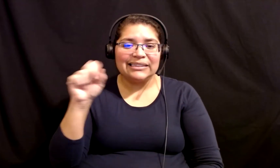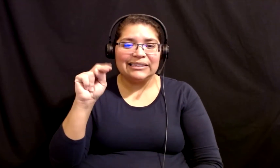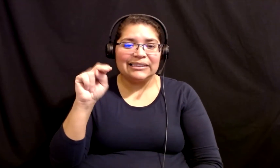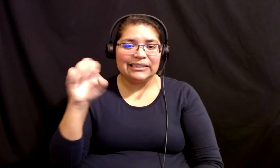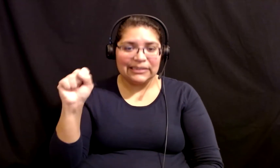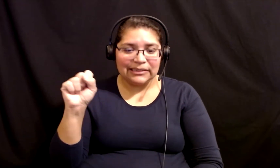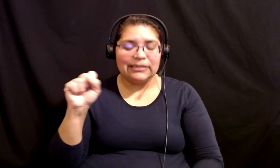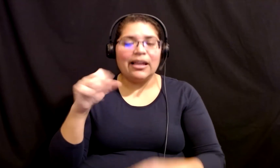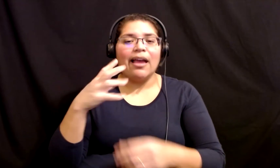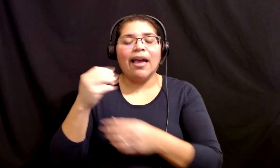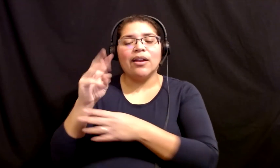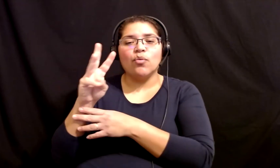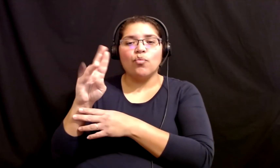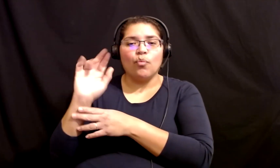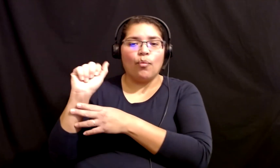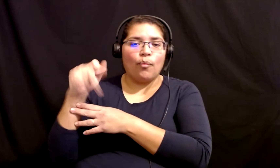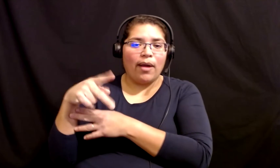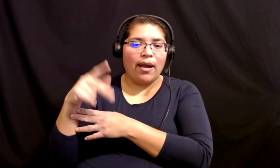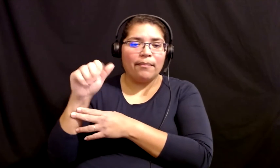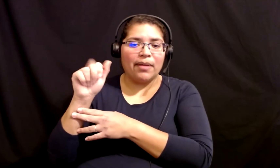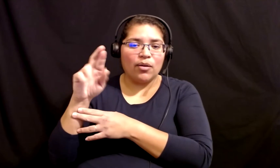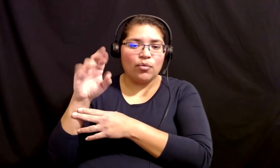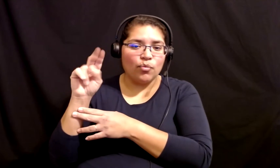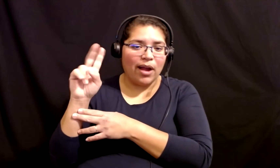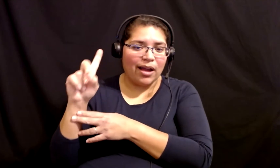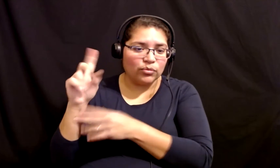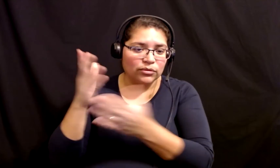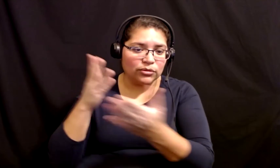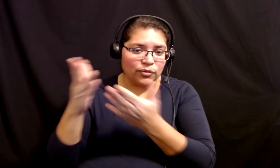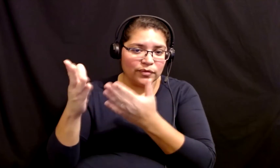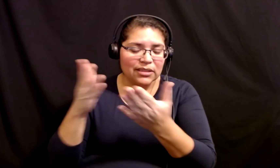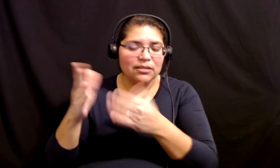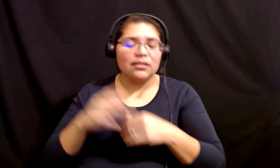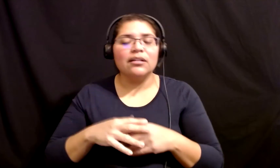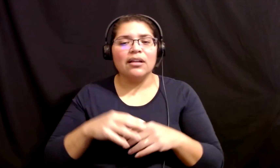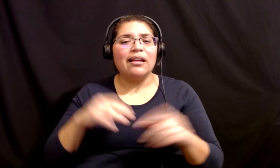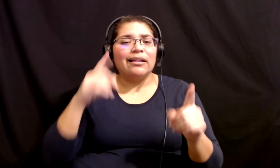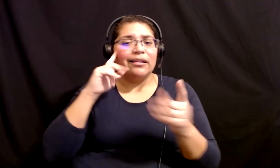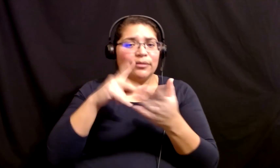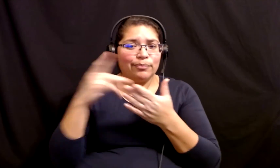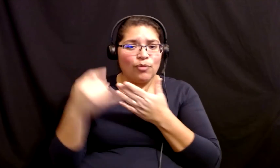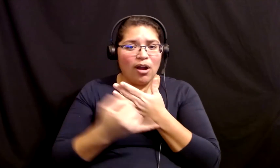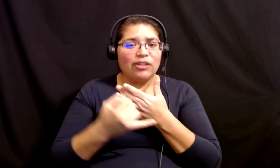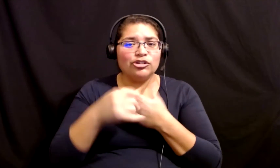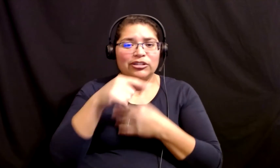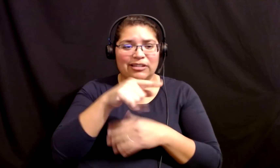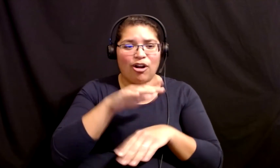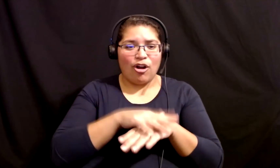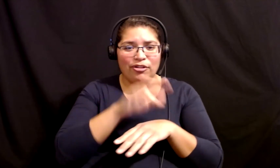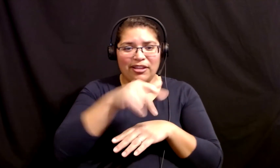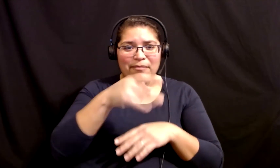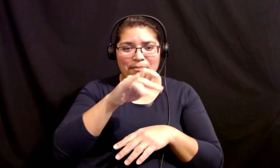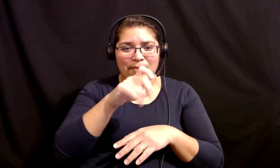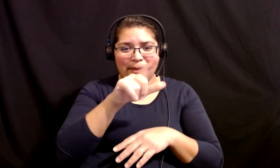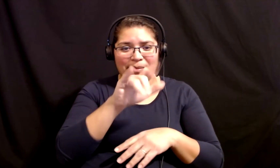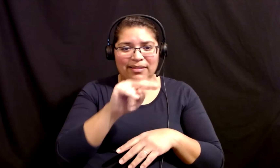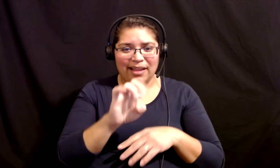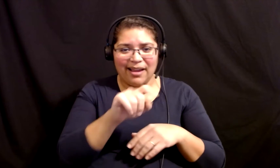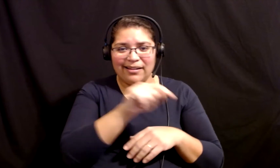So I will say that the projects that on that pipeline list